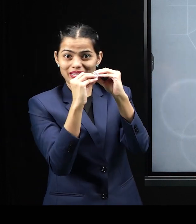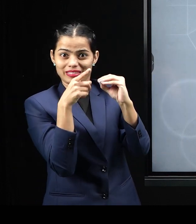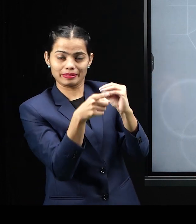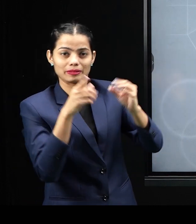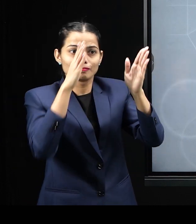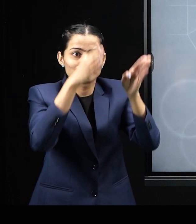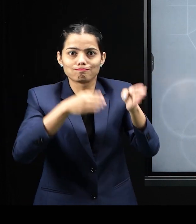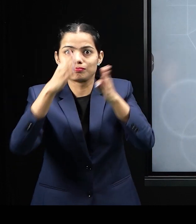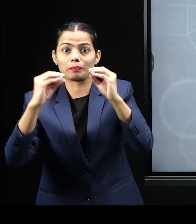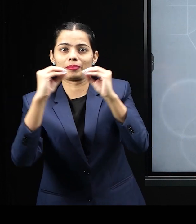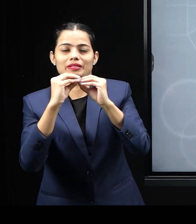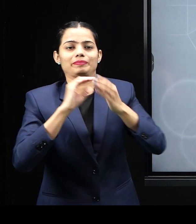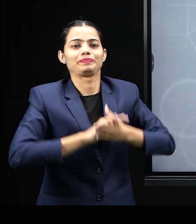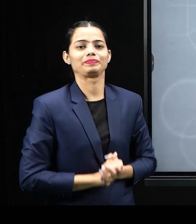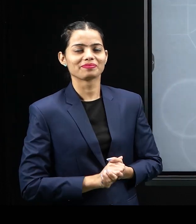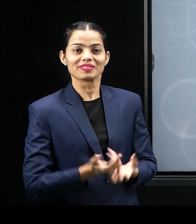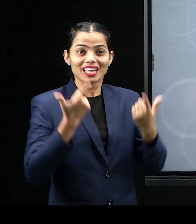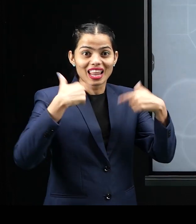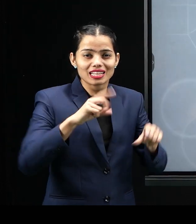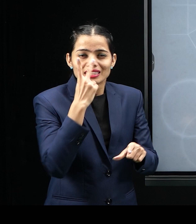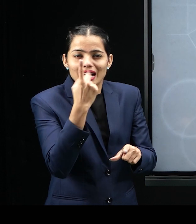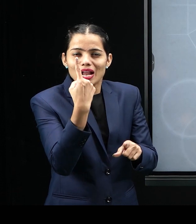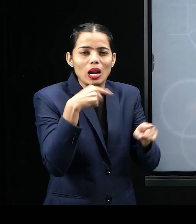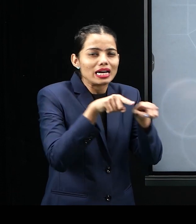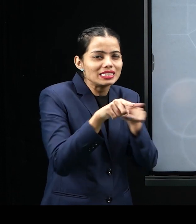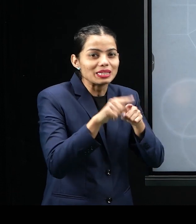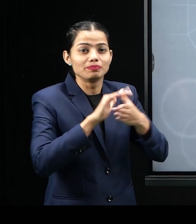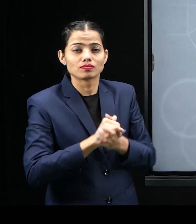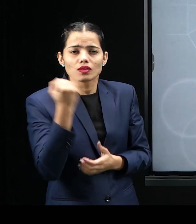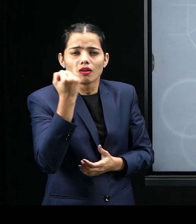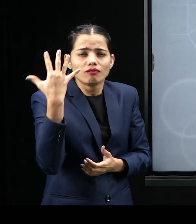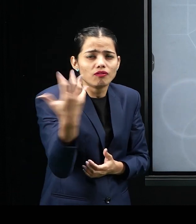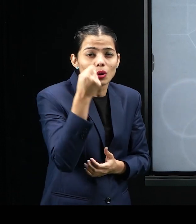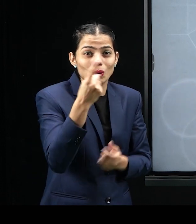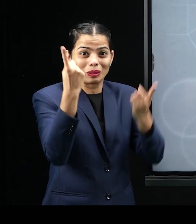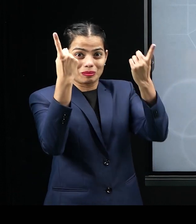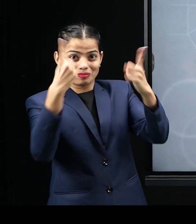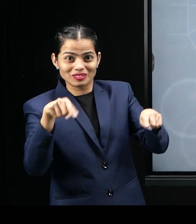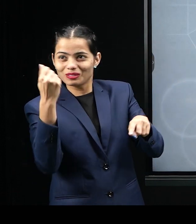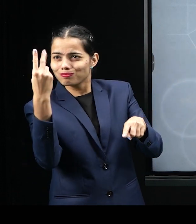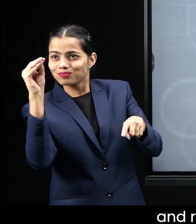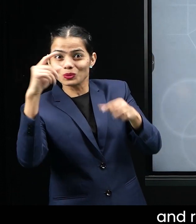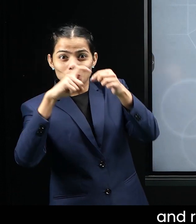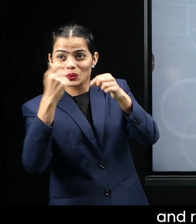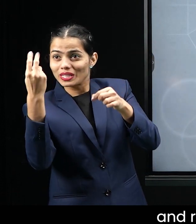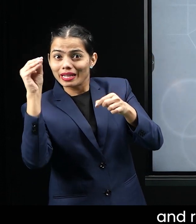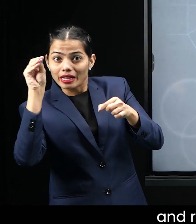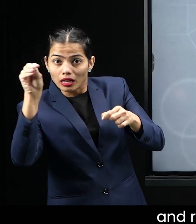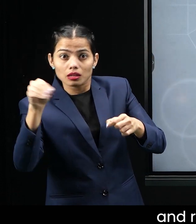Let us see one example. Find the quotient and remainder when A